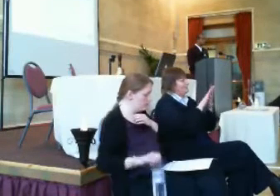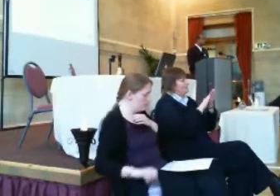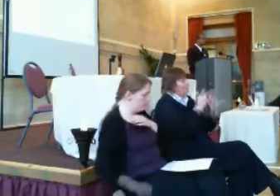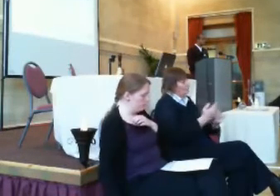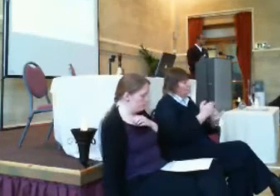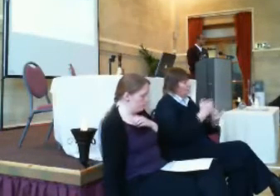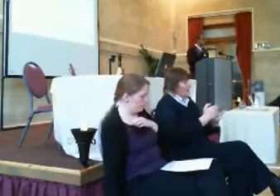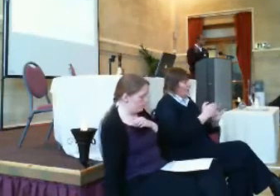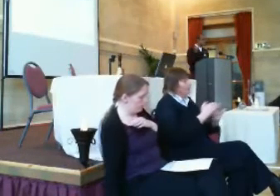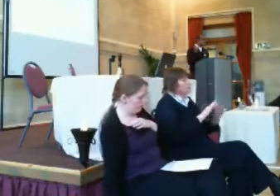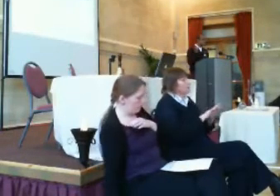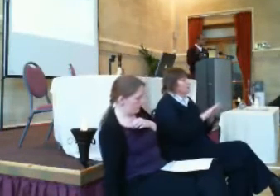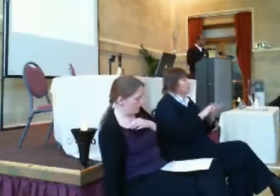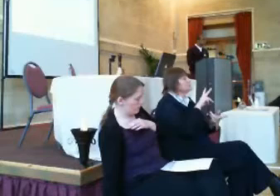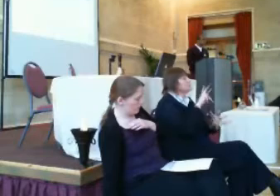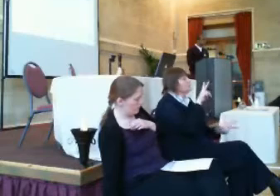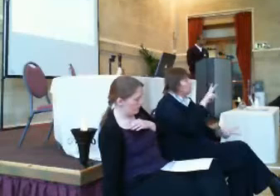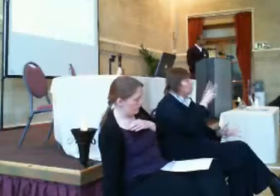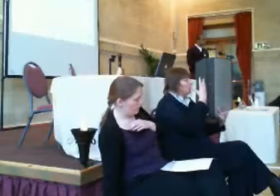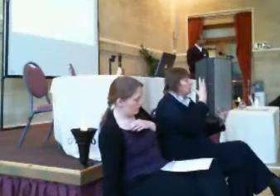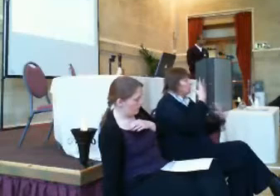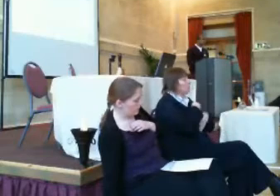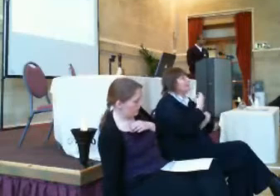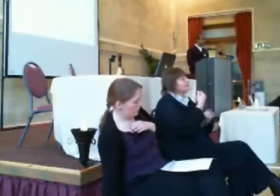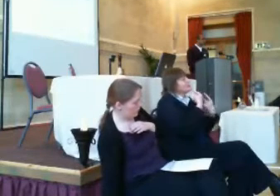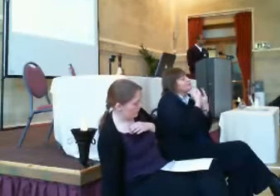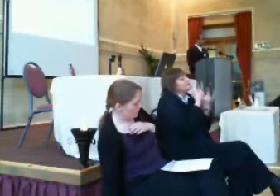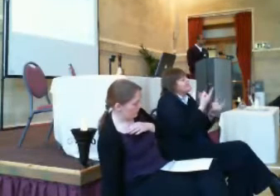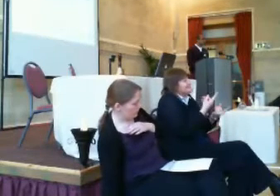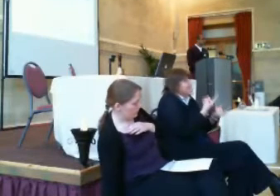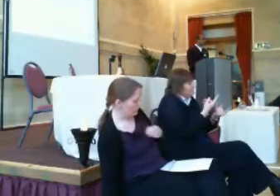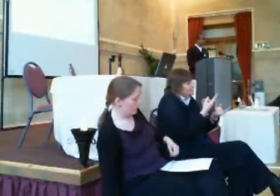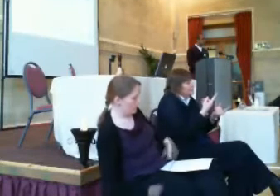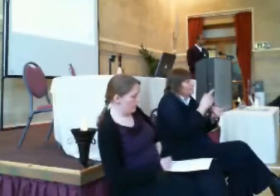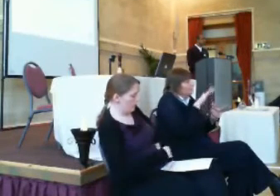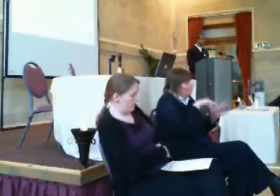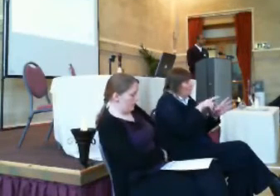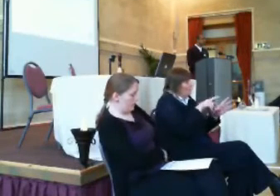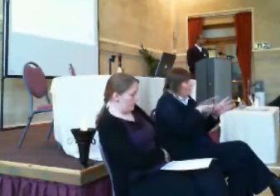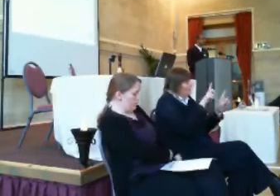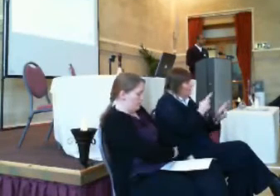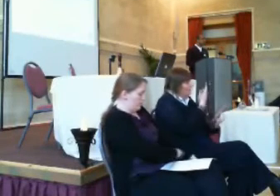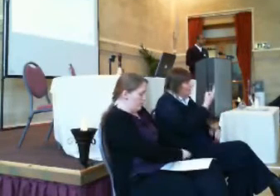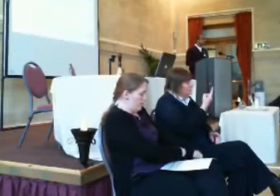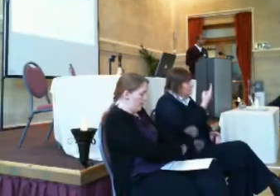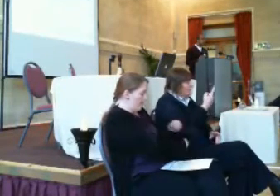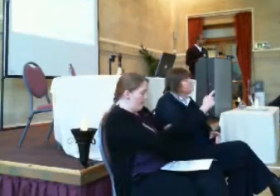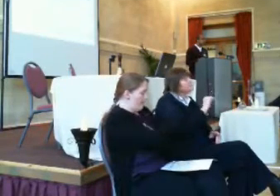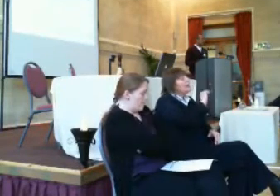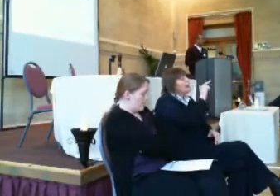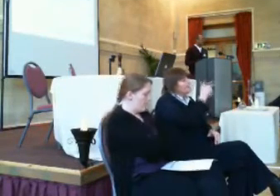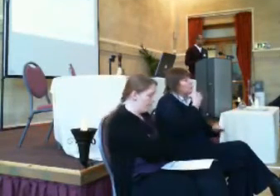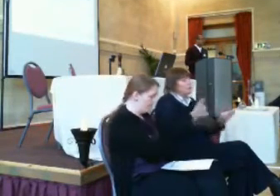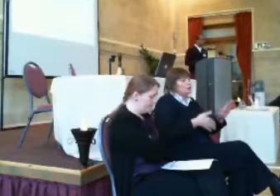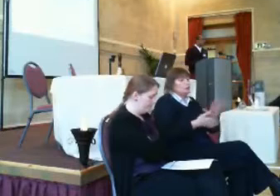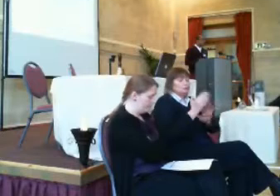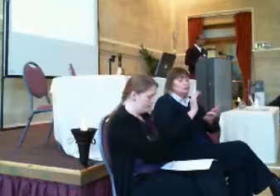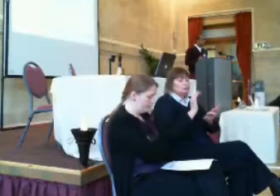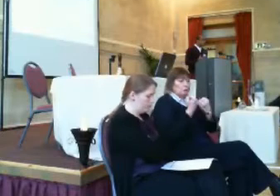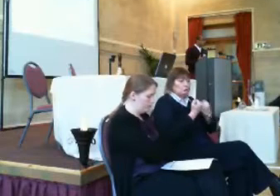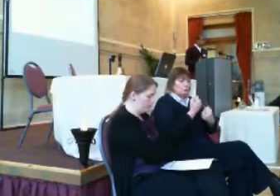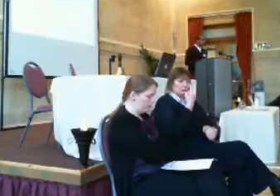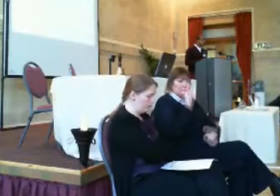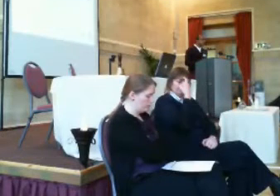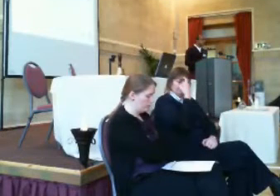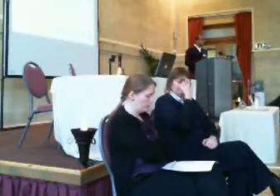your workshop, some of the statements that you're going to hear from the young people will inspire you in terms of